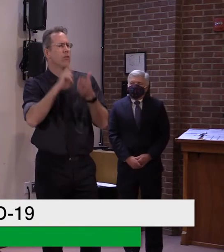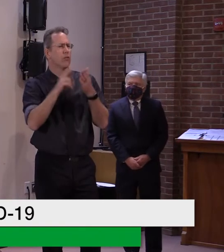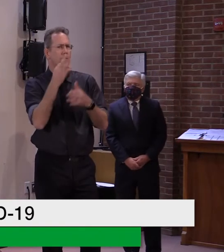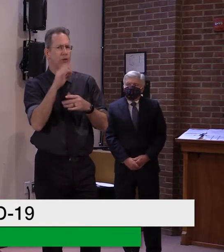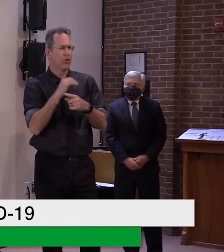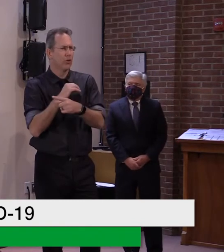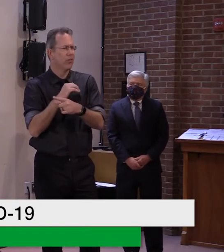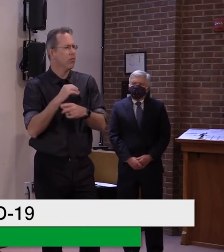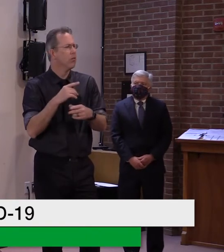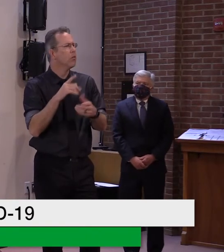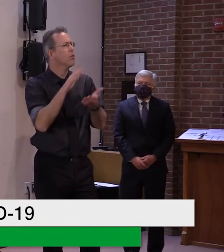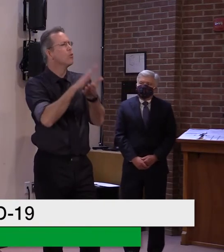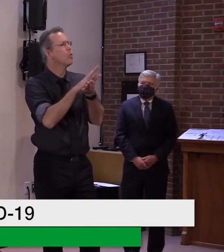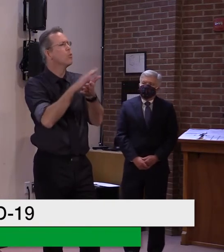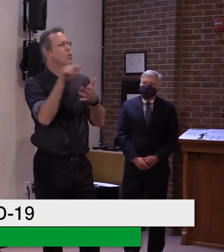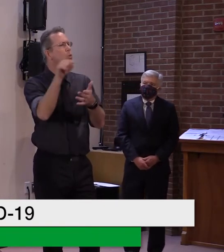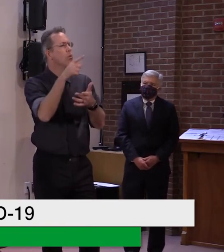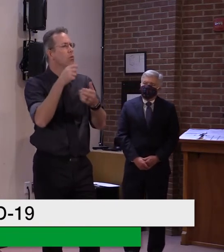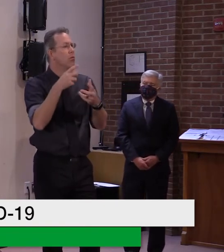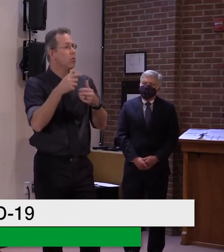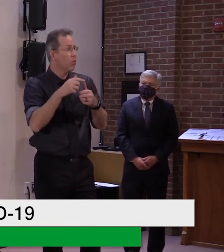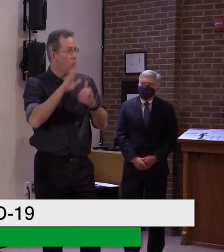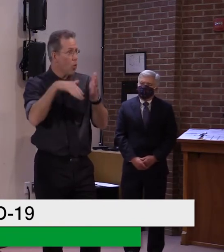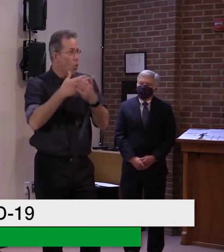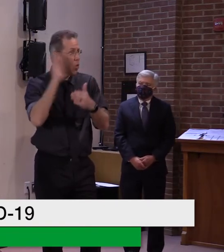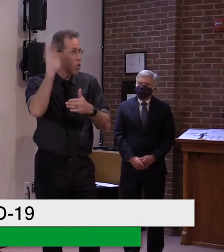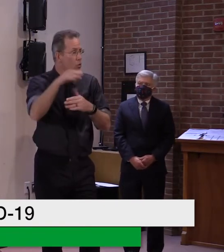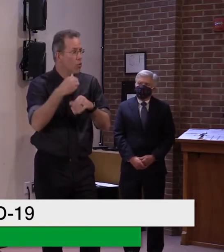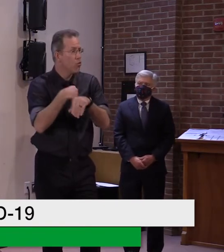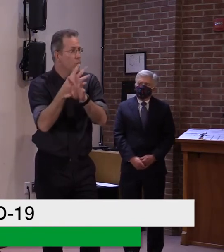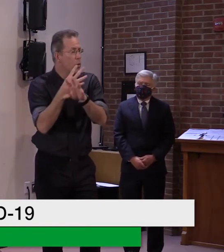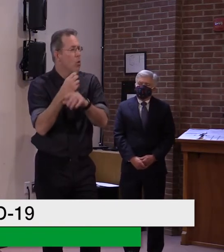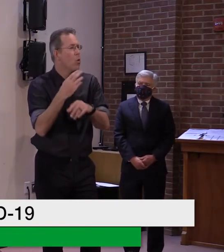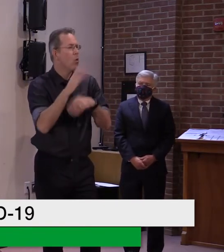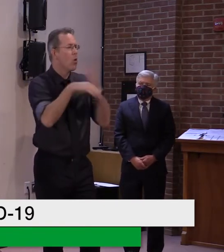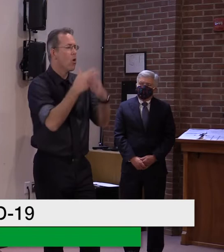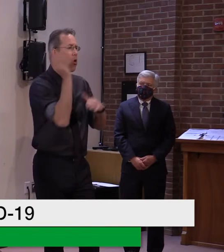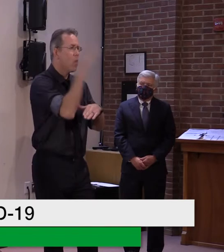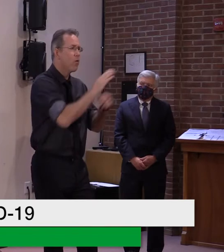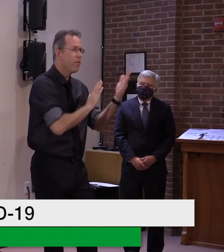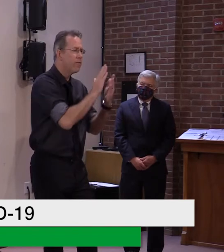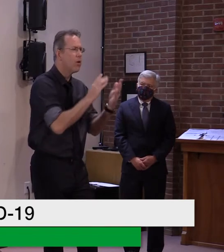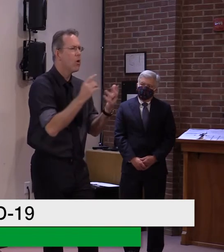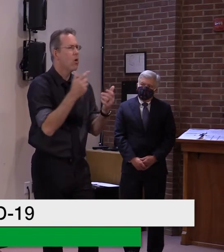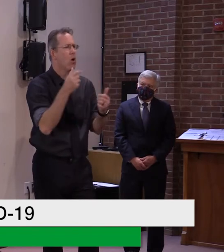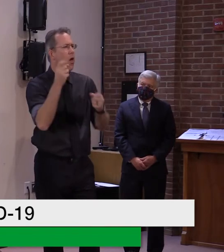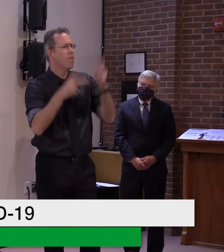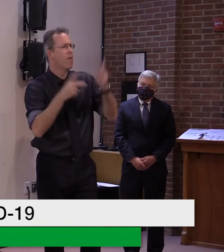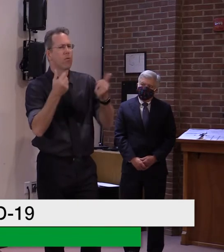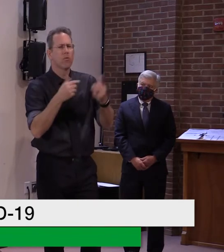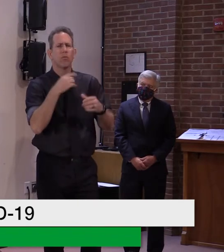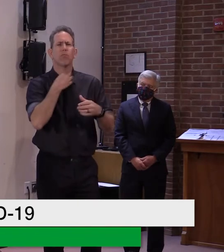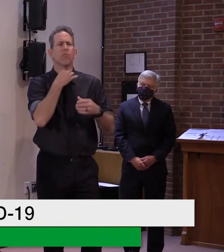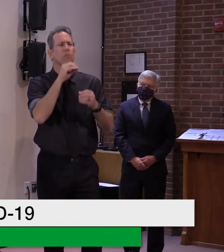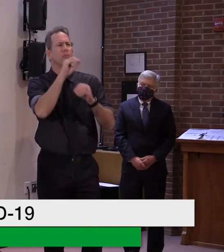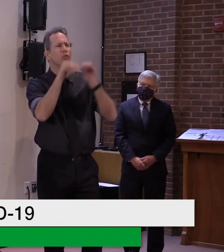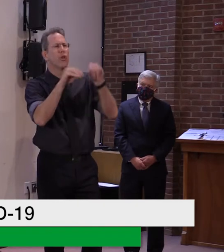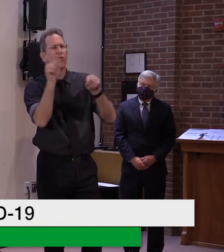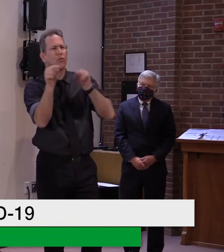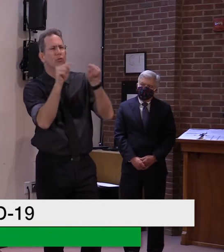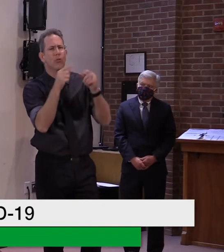person i think now yeah i don't know as of now but the data i was sort of generally reviewing uh